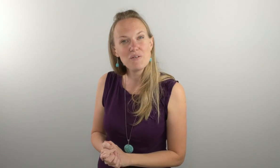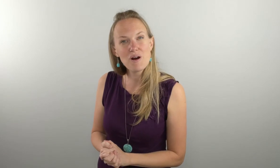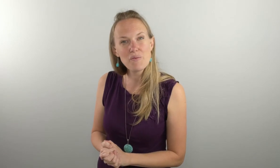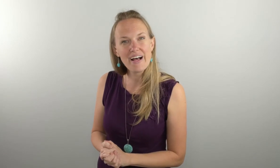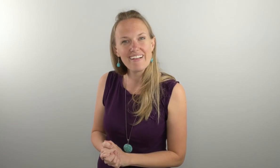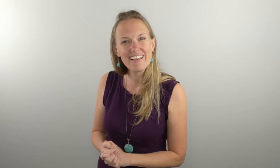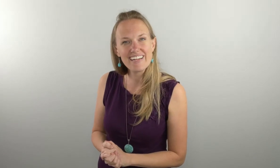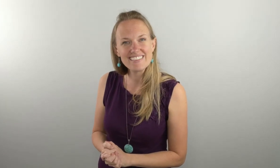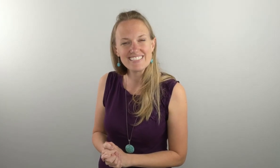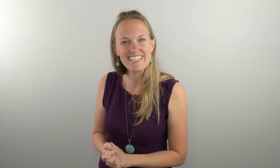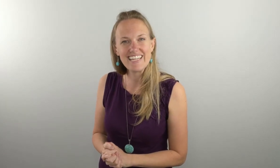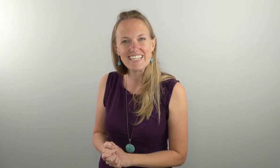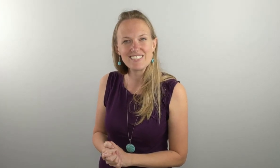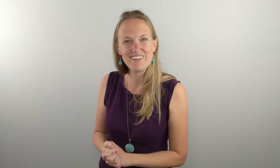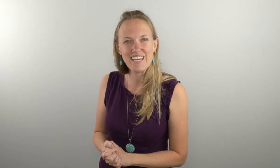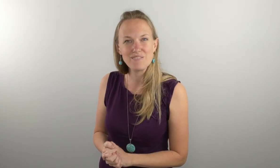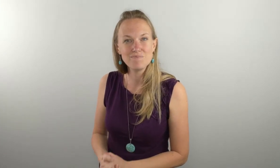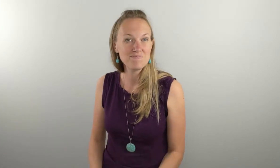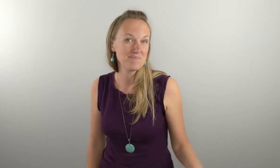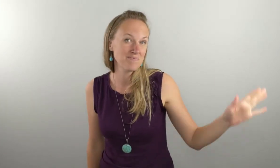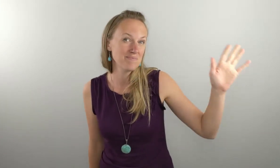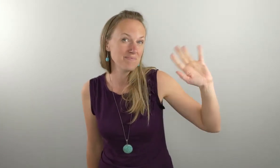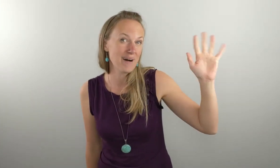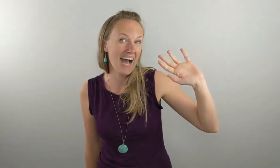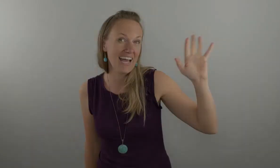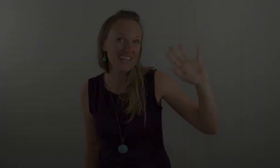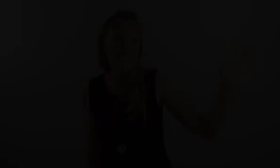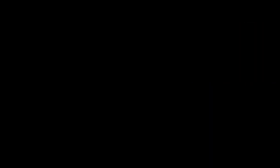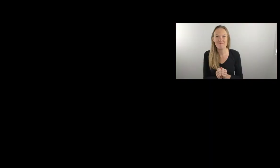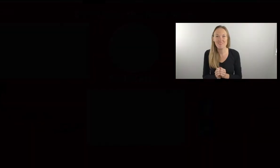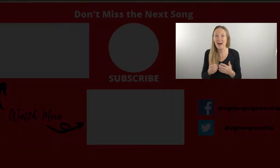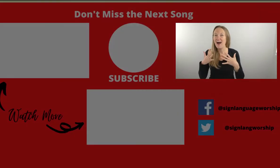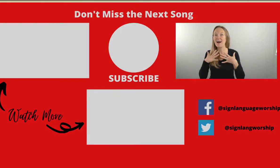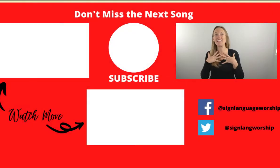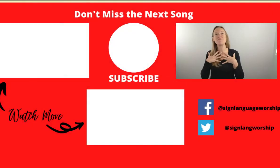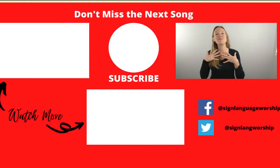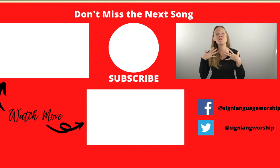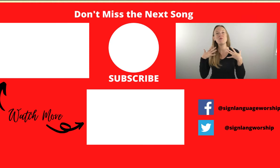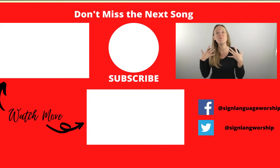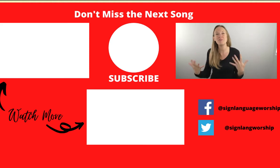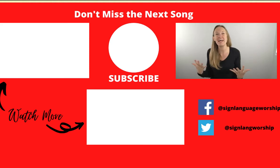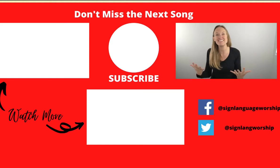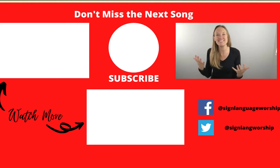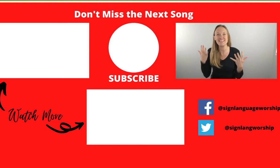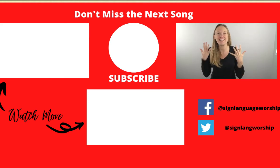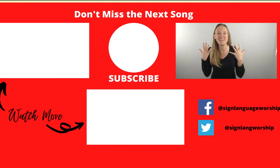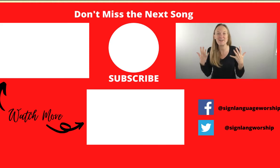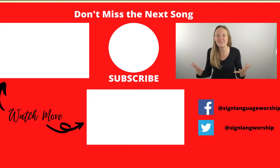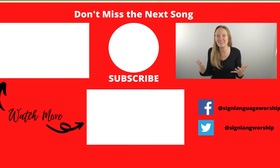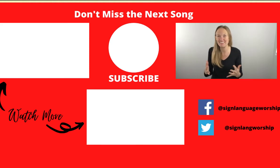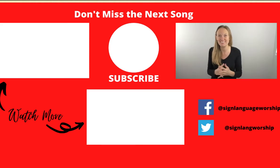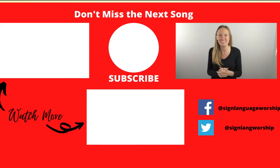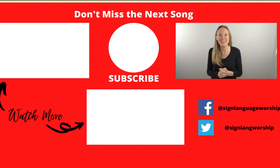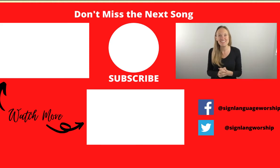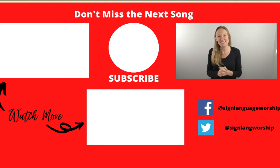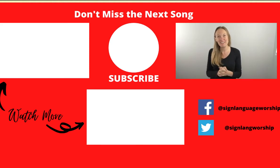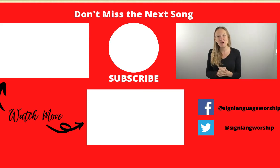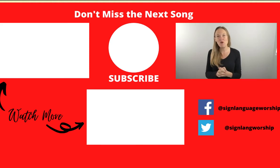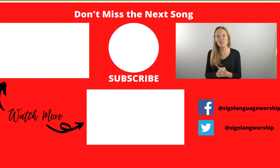are well. And I'll see you in the next video. Bye. I am so blessed and encouraged to hear over and